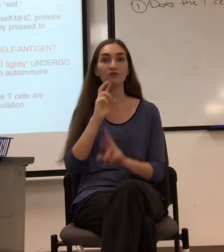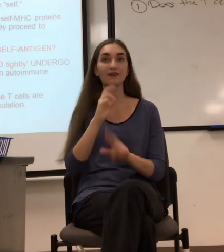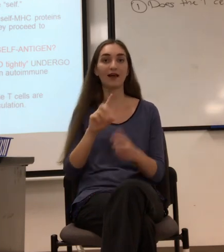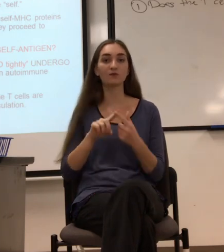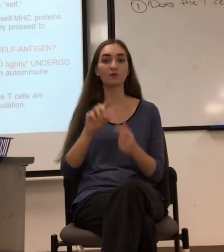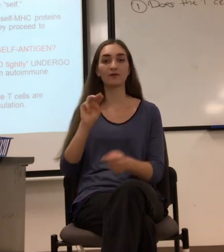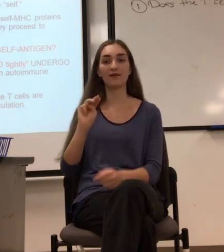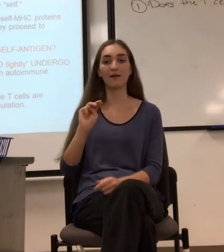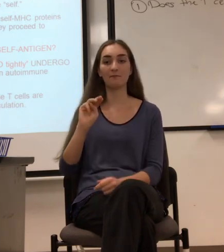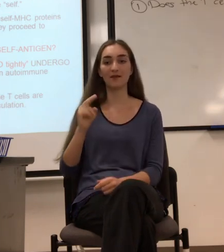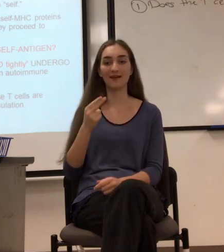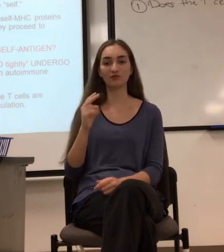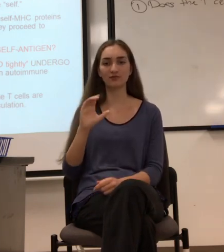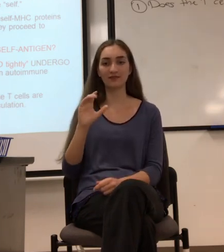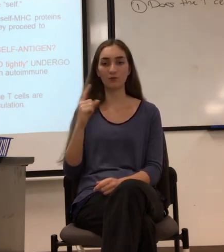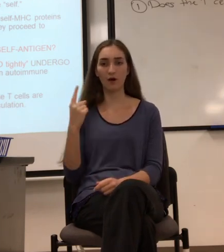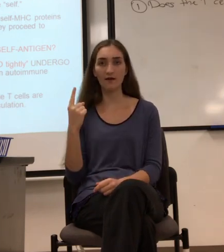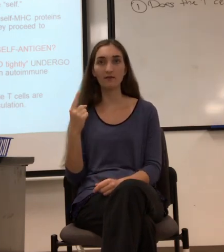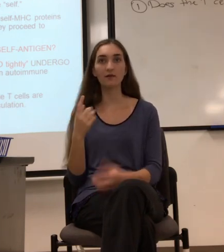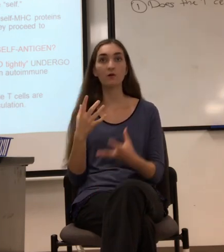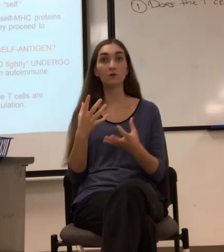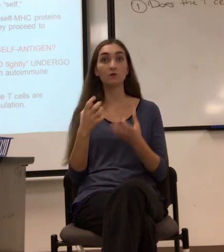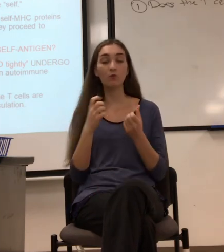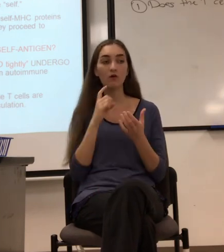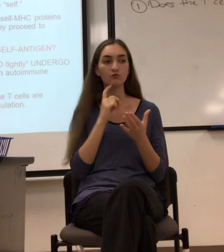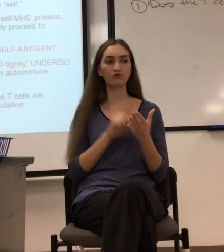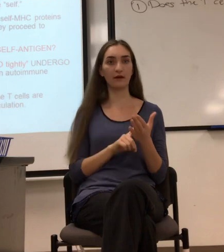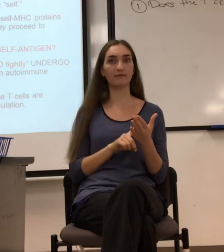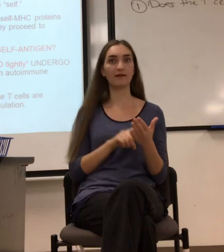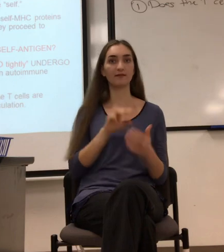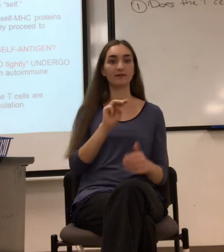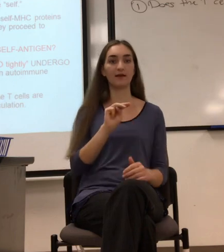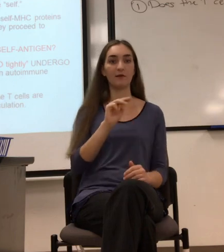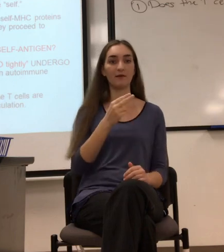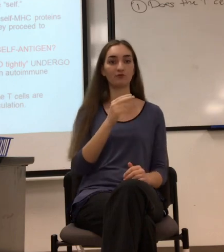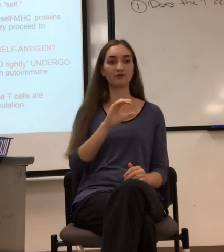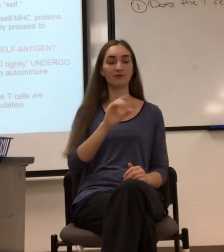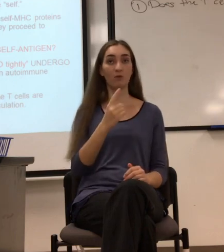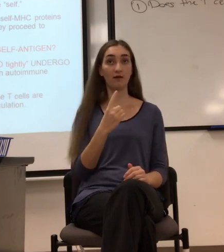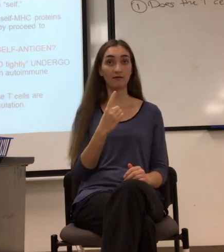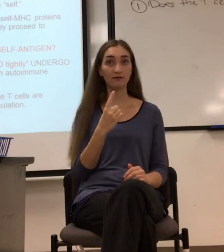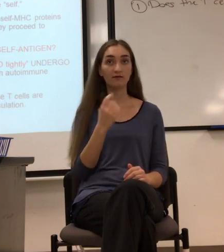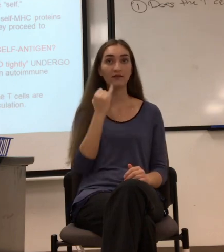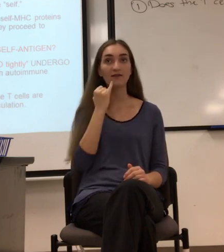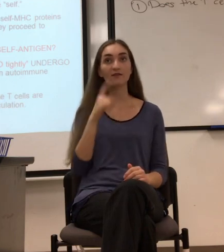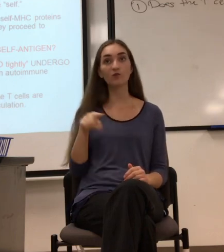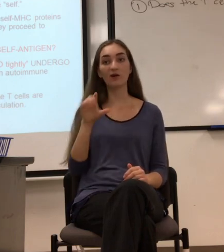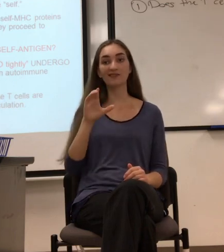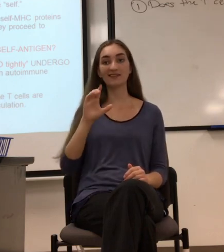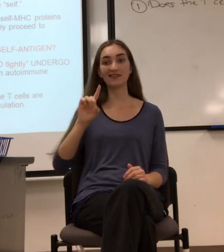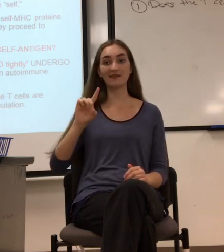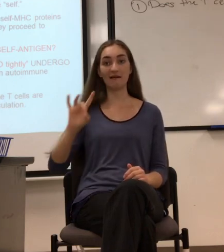well, let me ask you, do you want that? Do you want it to recognize MHC1? Say, for example, if you're a CD8?